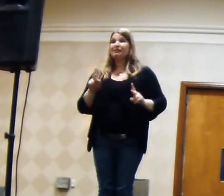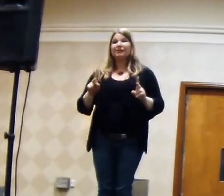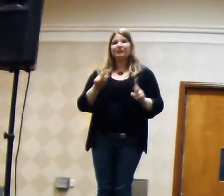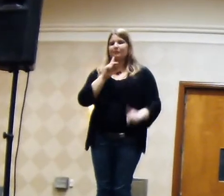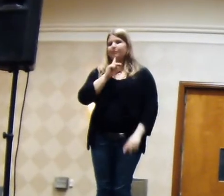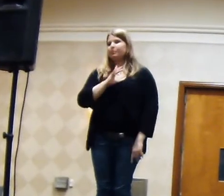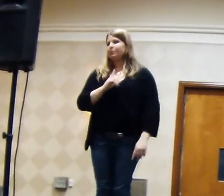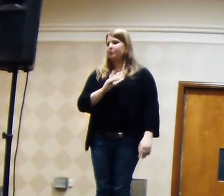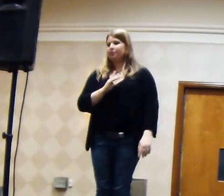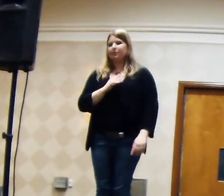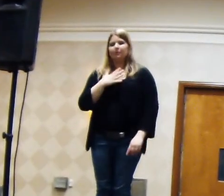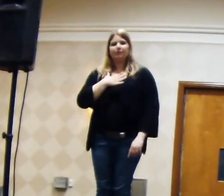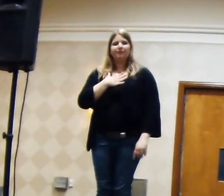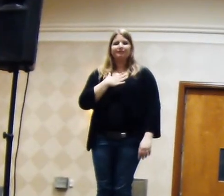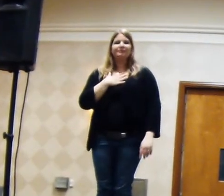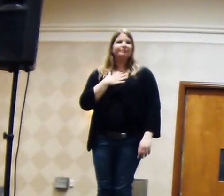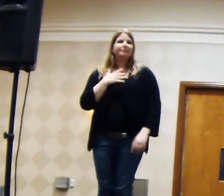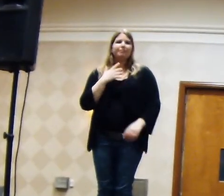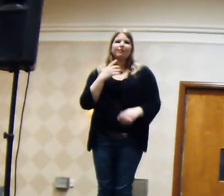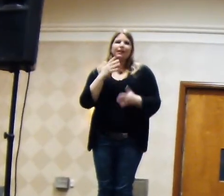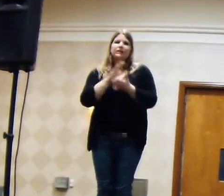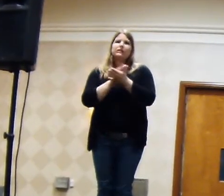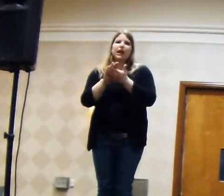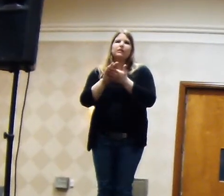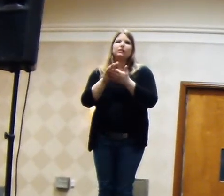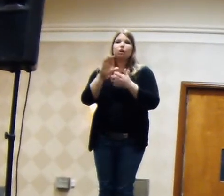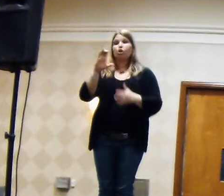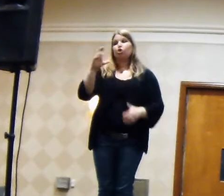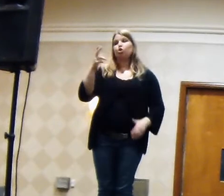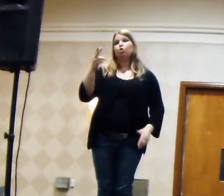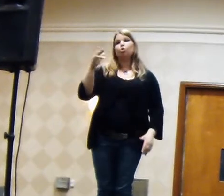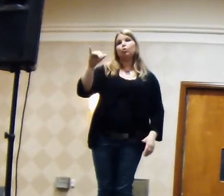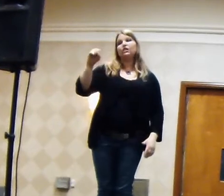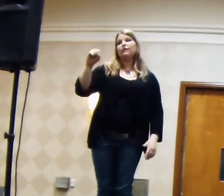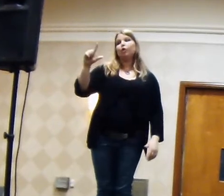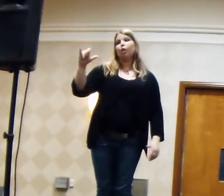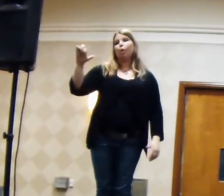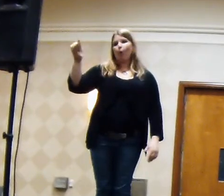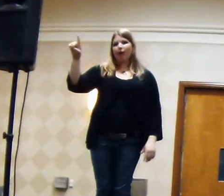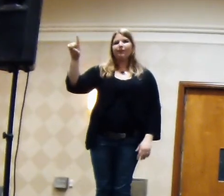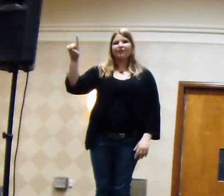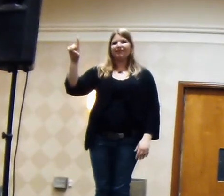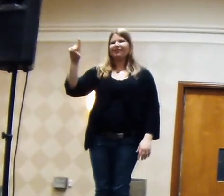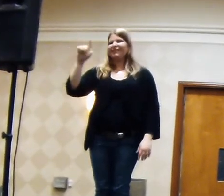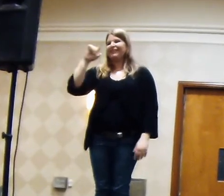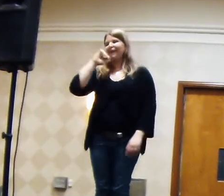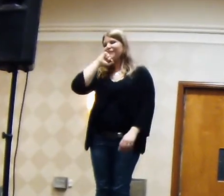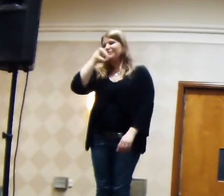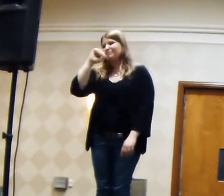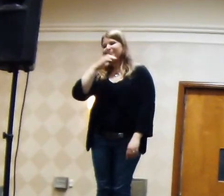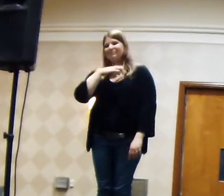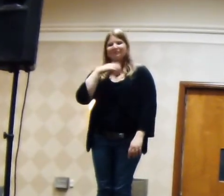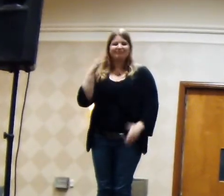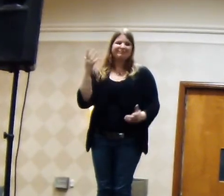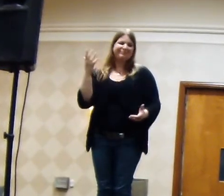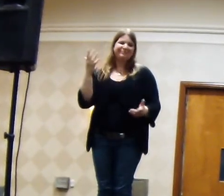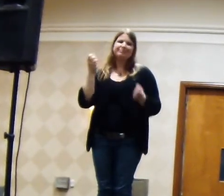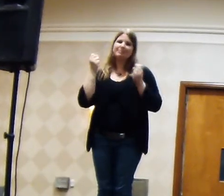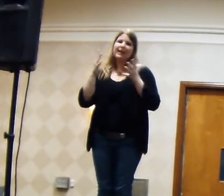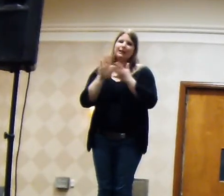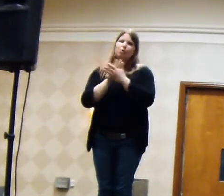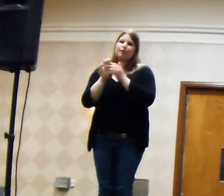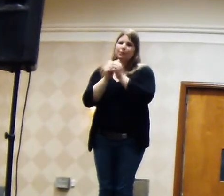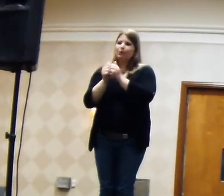nice to see these people. I see Chris a lot, and I love him. And like I said, I've done a bunch of movies with